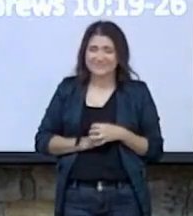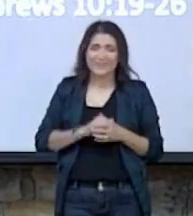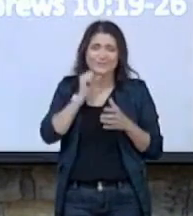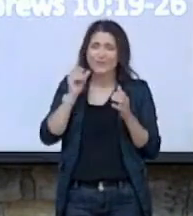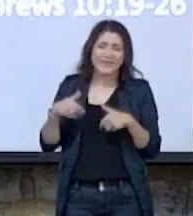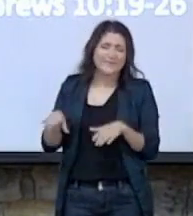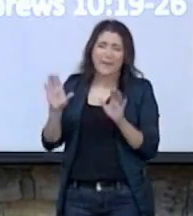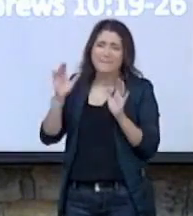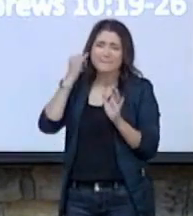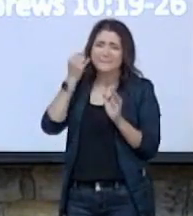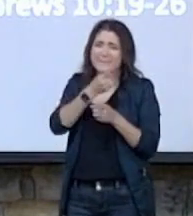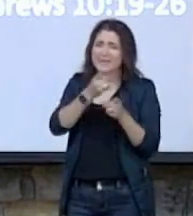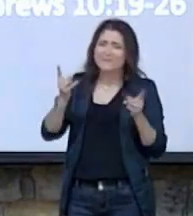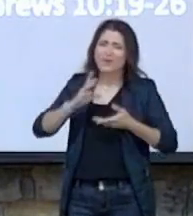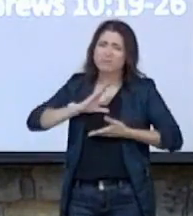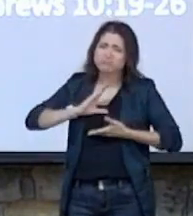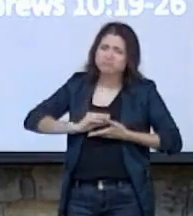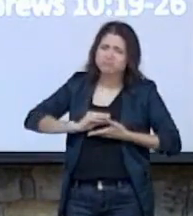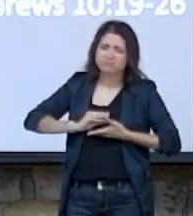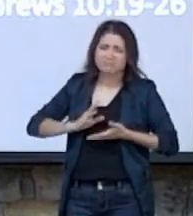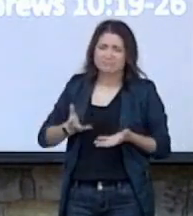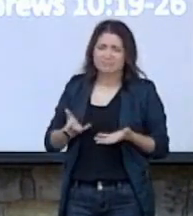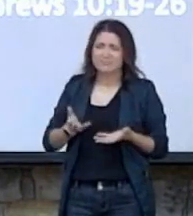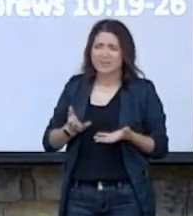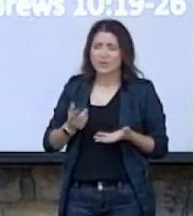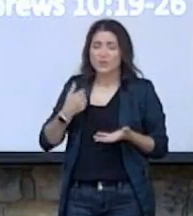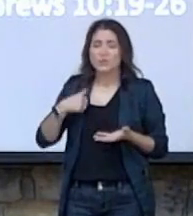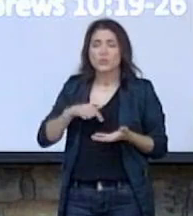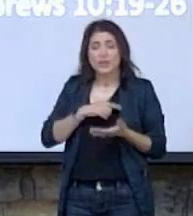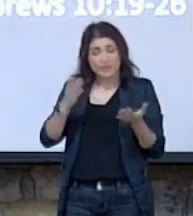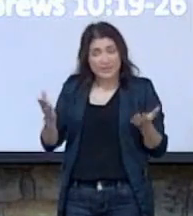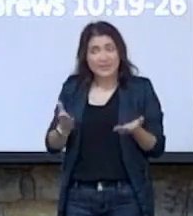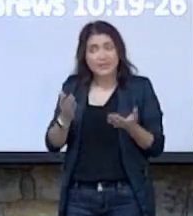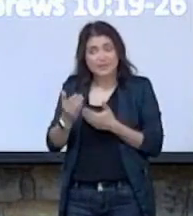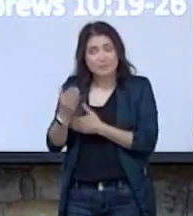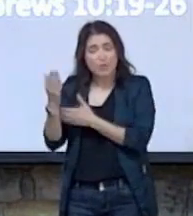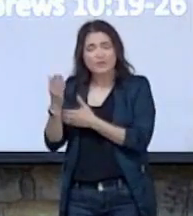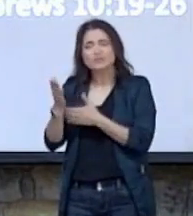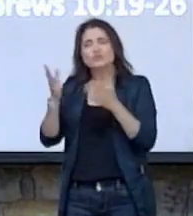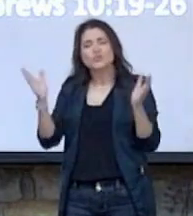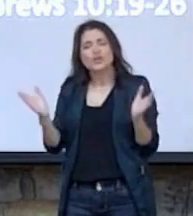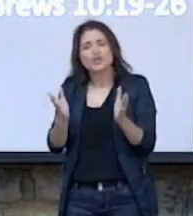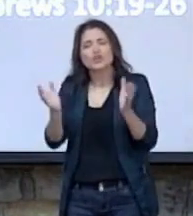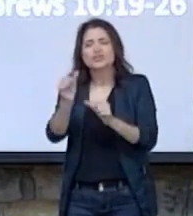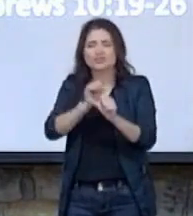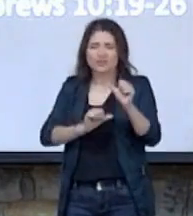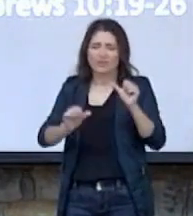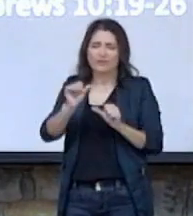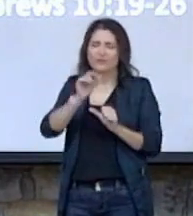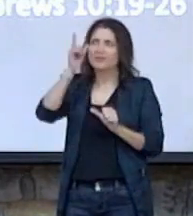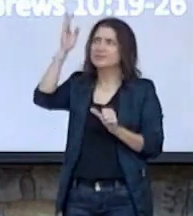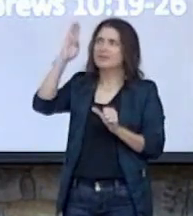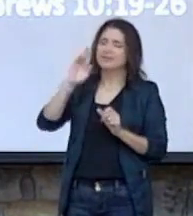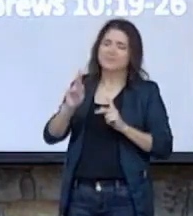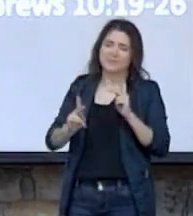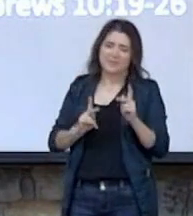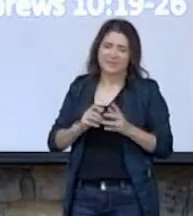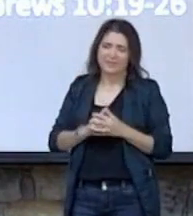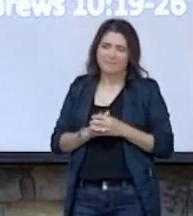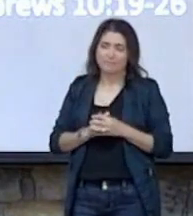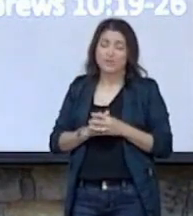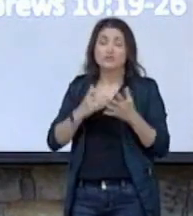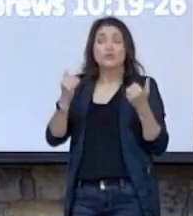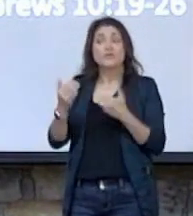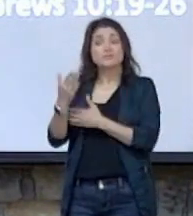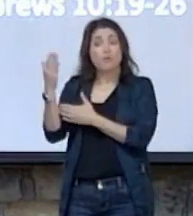give up if you're discouraged. We're here this morning to encourage each other as God's people. And so